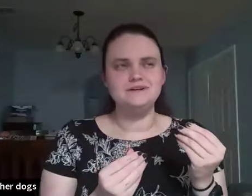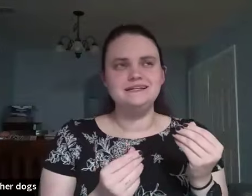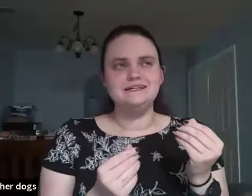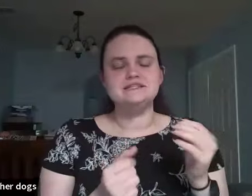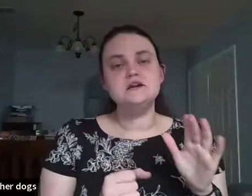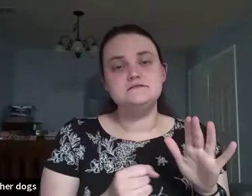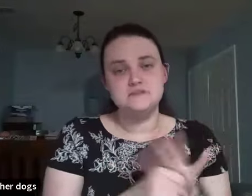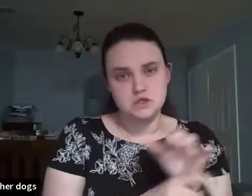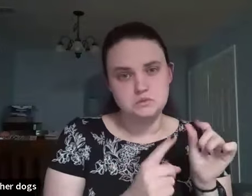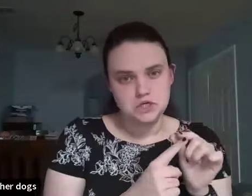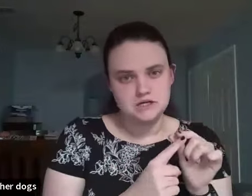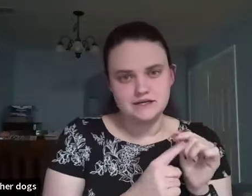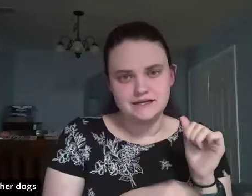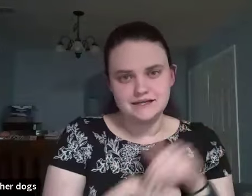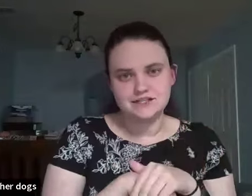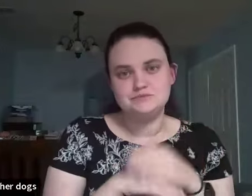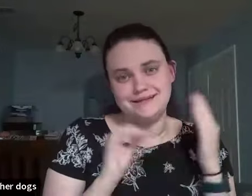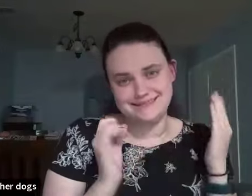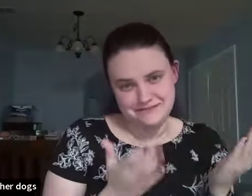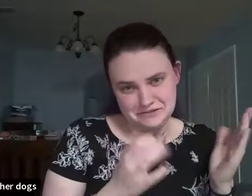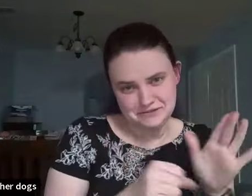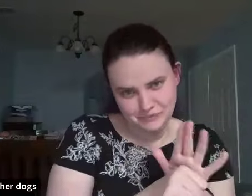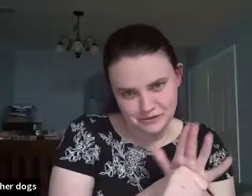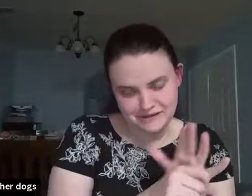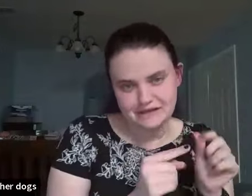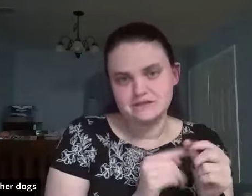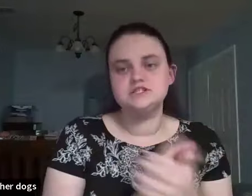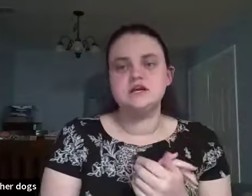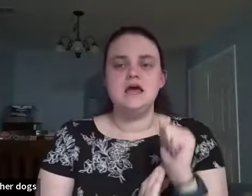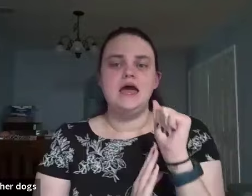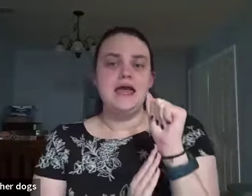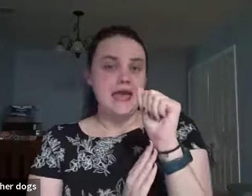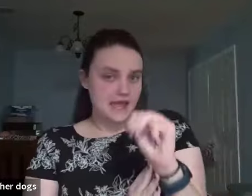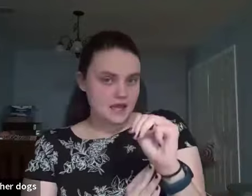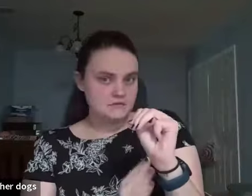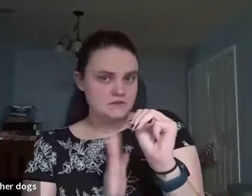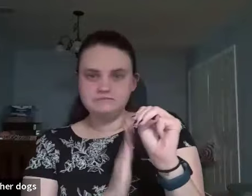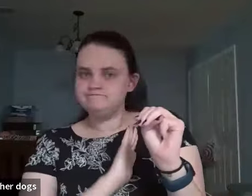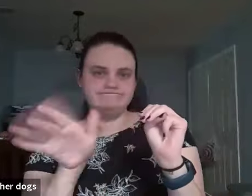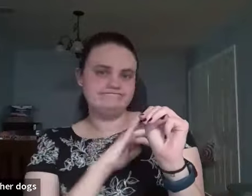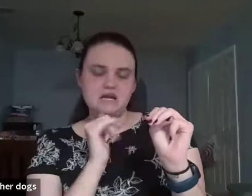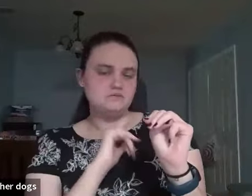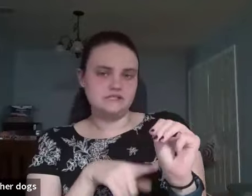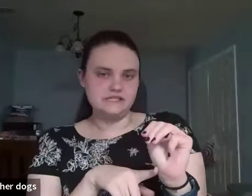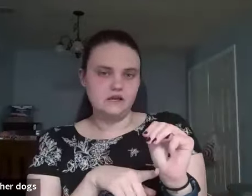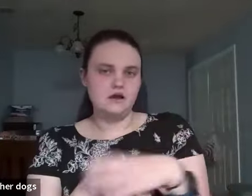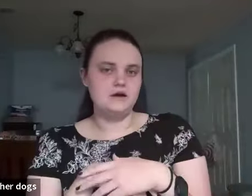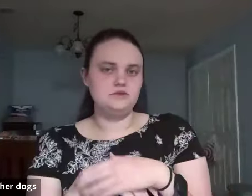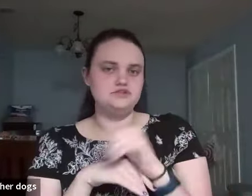of, it's not a filler word in English, but it's a filler word in English. Am, not really. You just